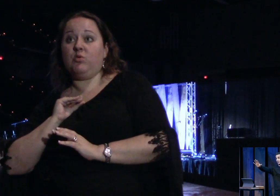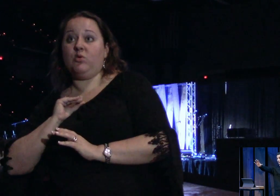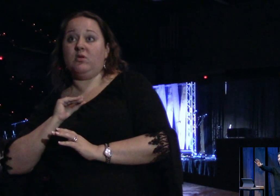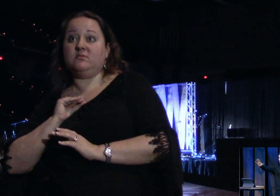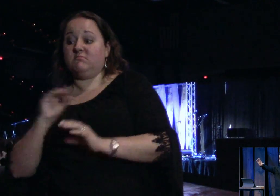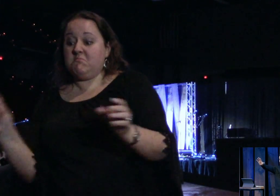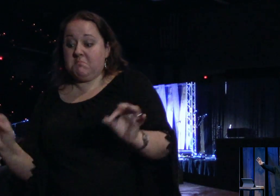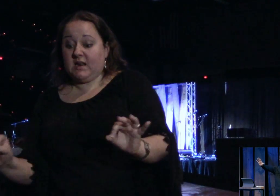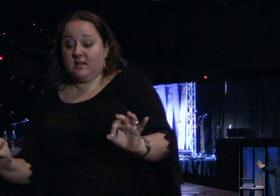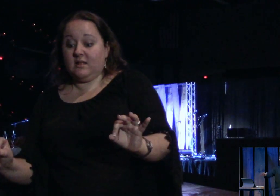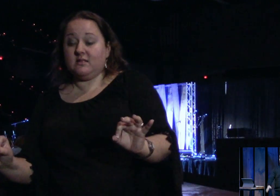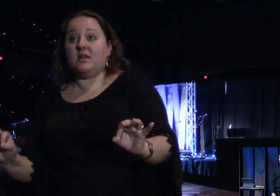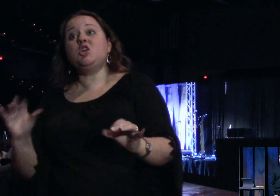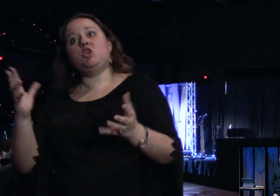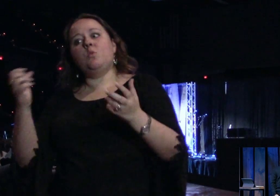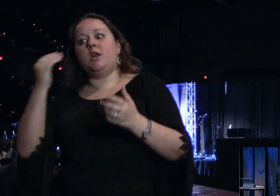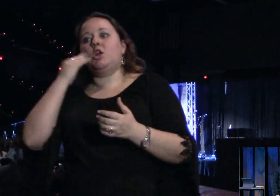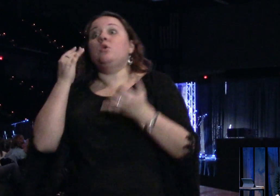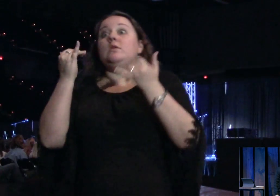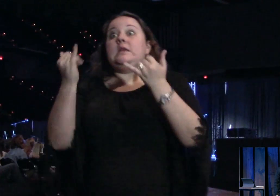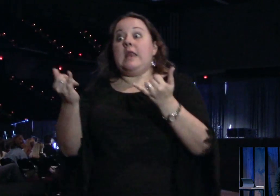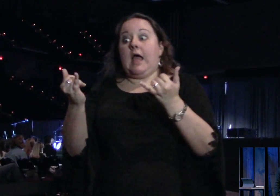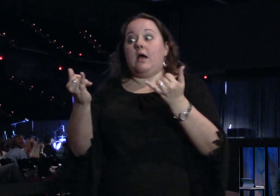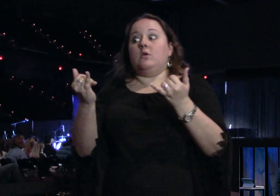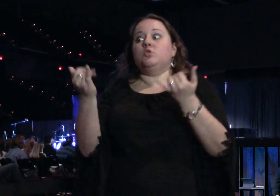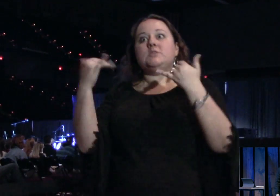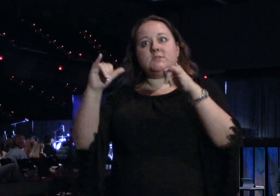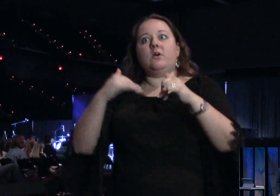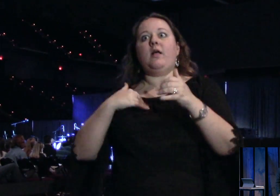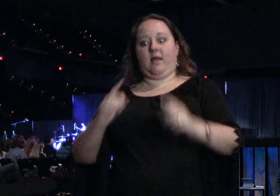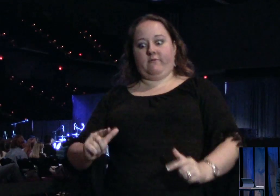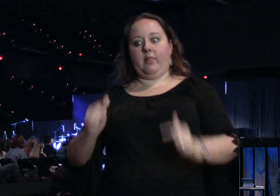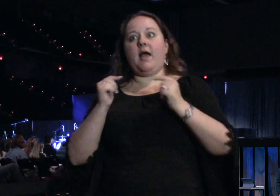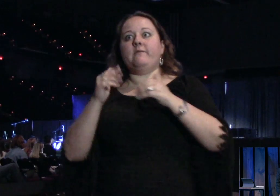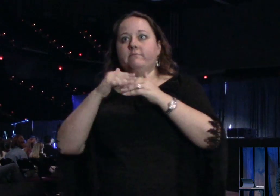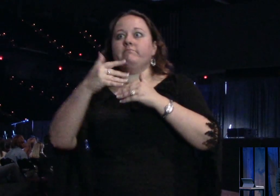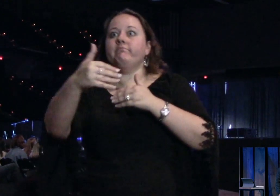bunch of your life still left to live?